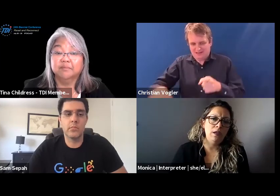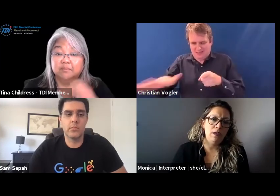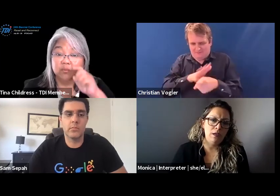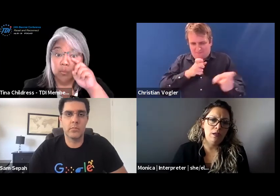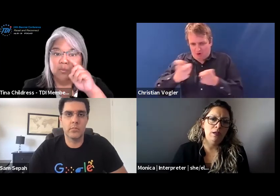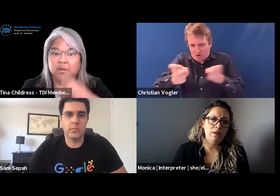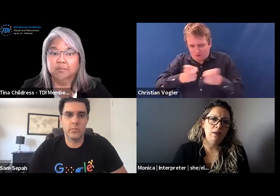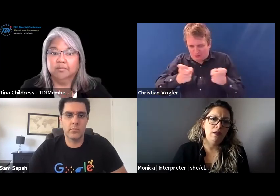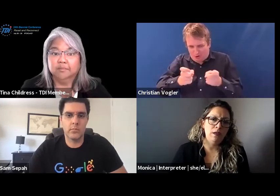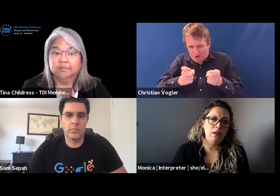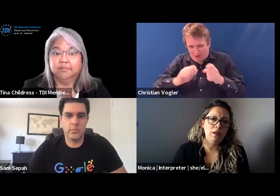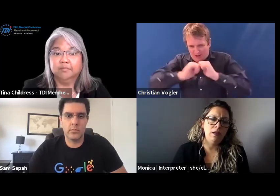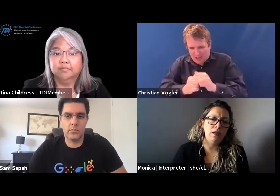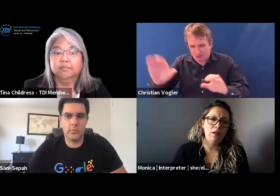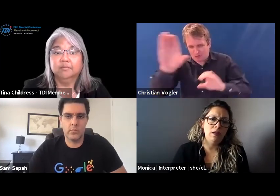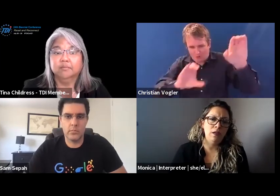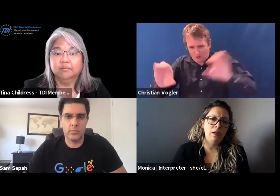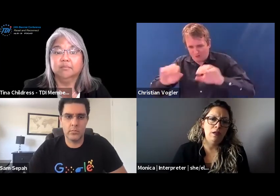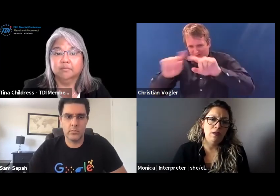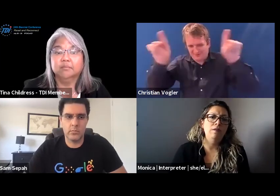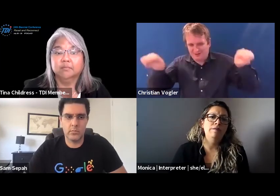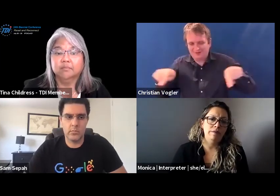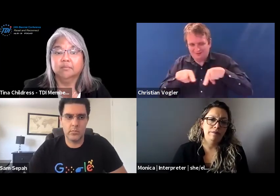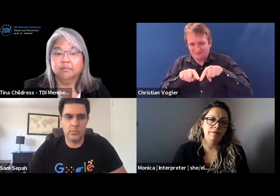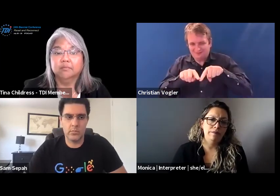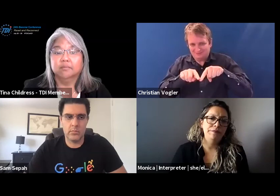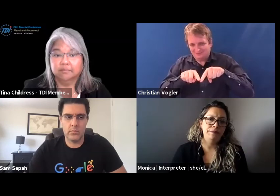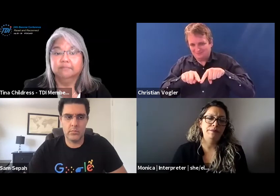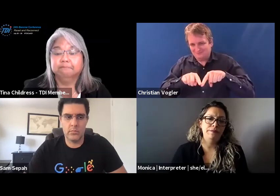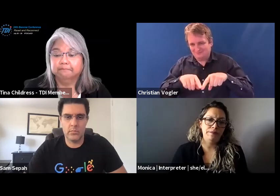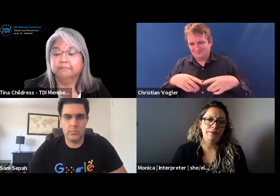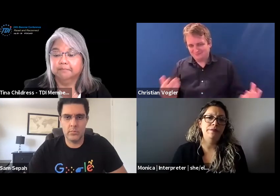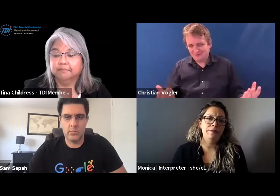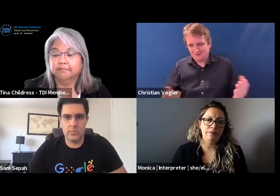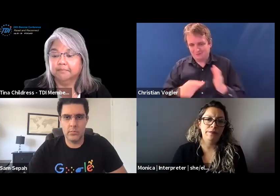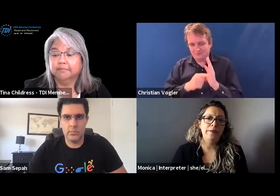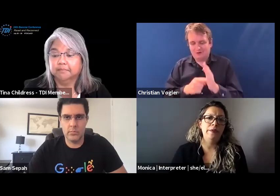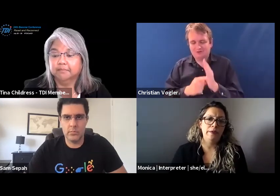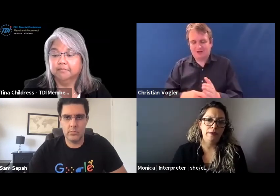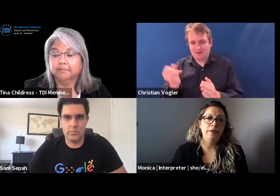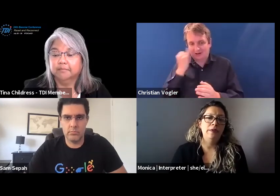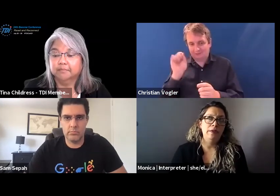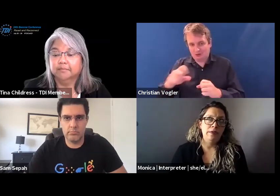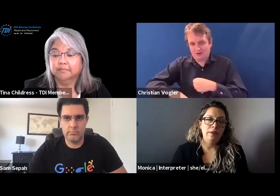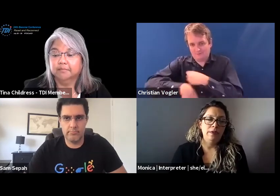and blind people need to have full control over how you can rearrange the screen. For